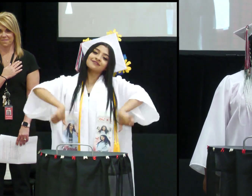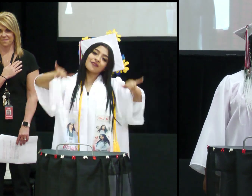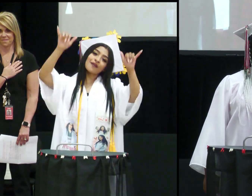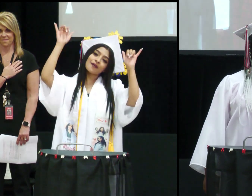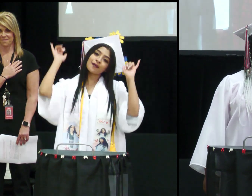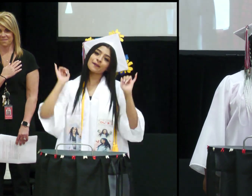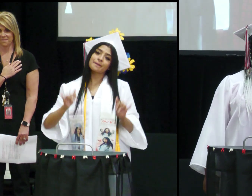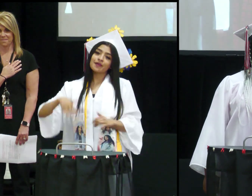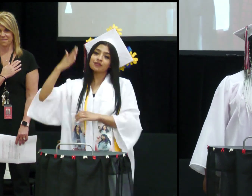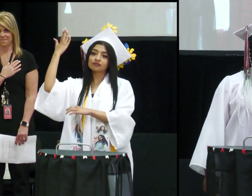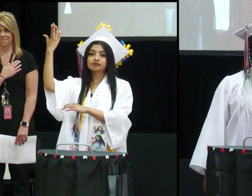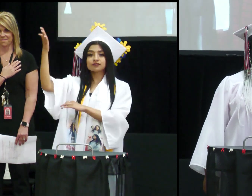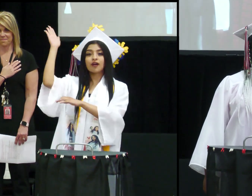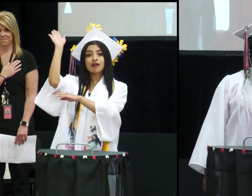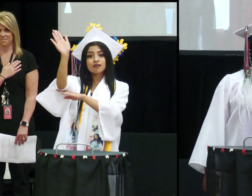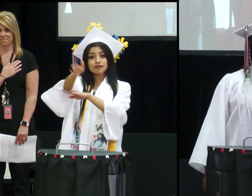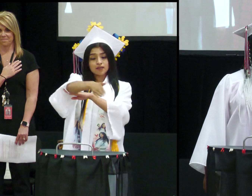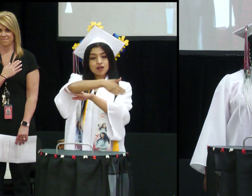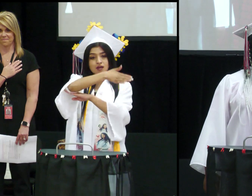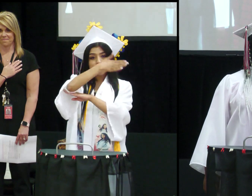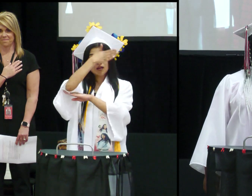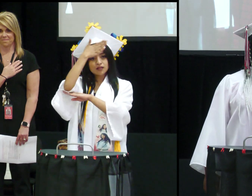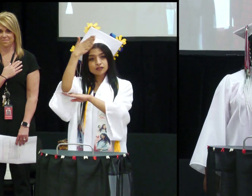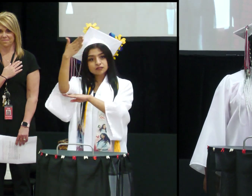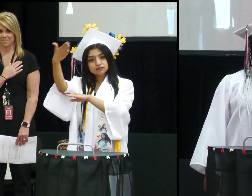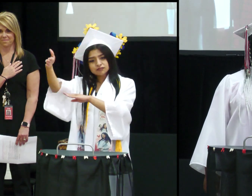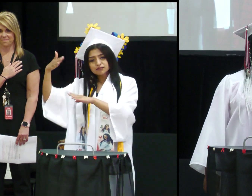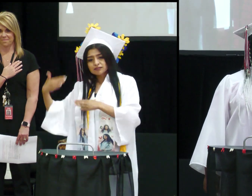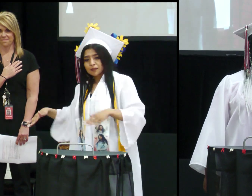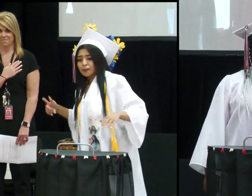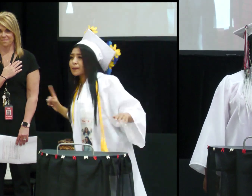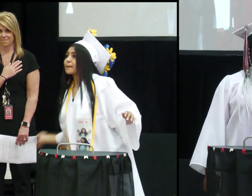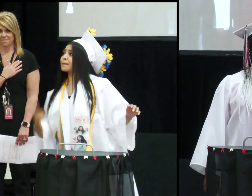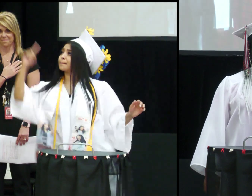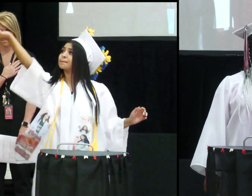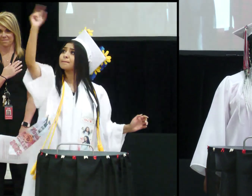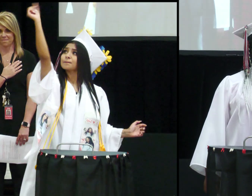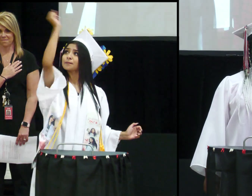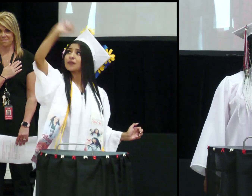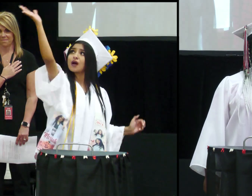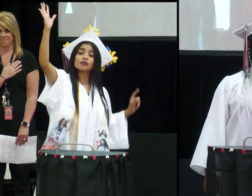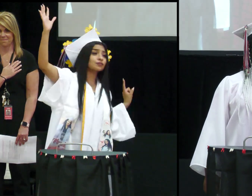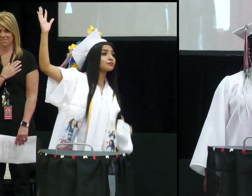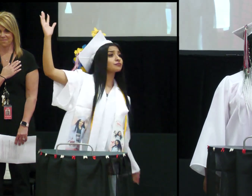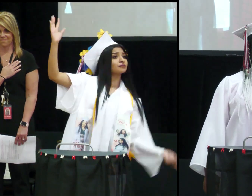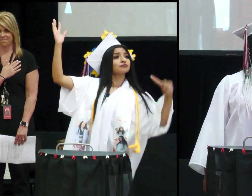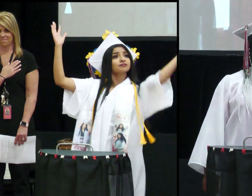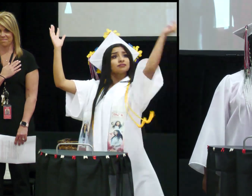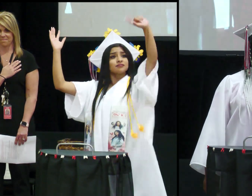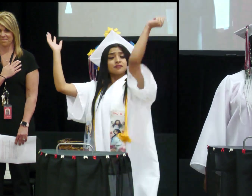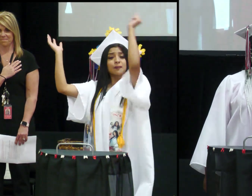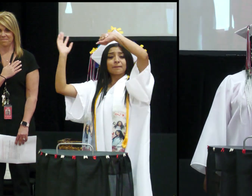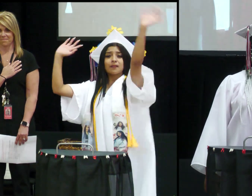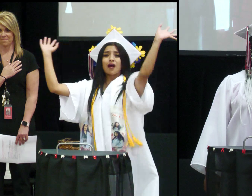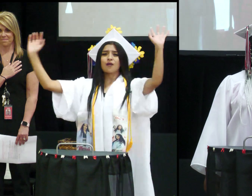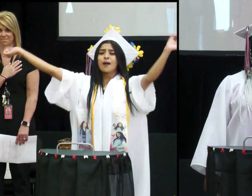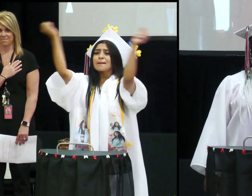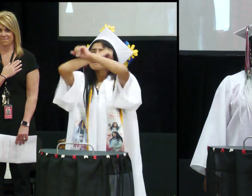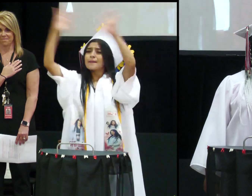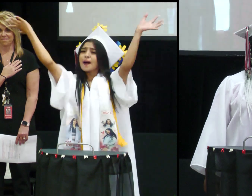gallantly streaming. And the rocket's red glare, the